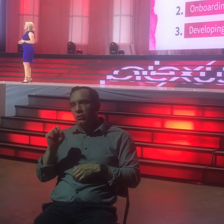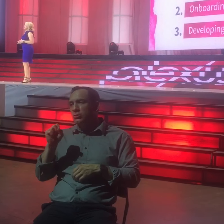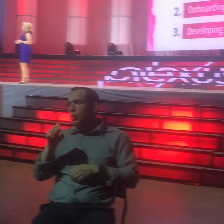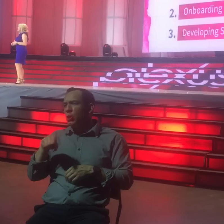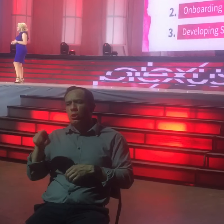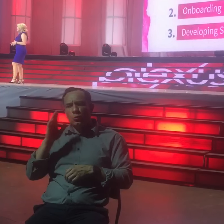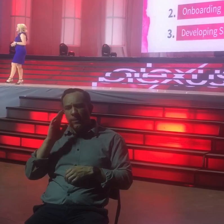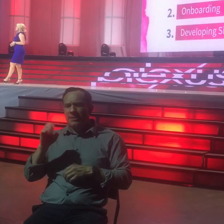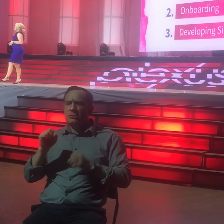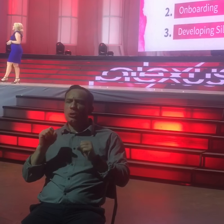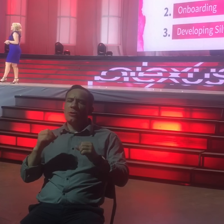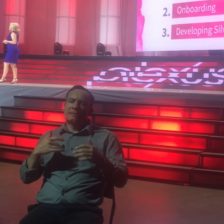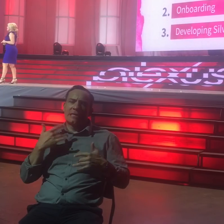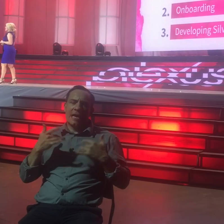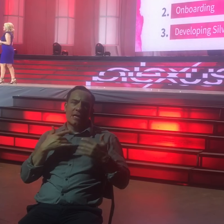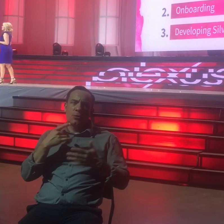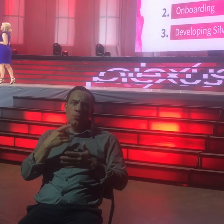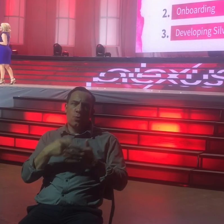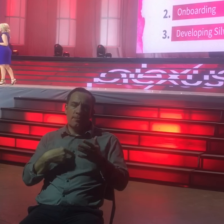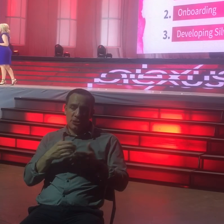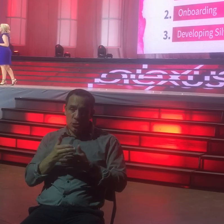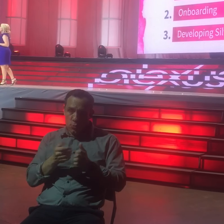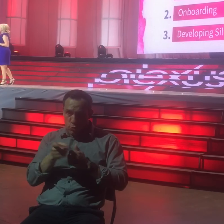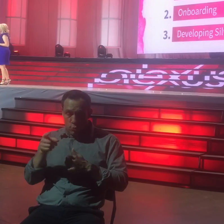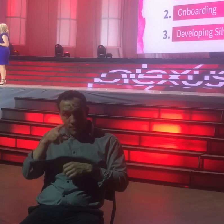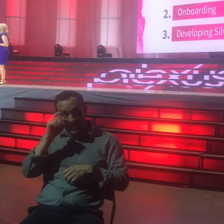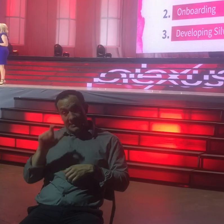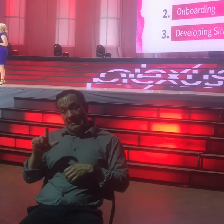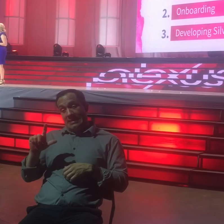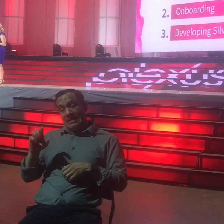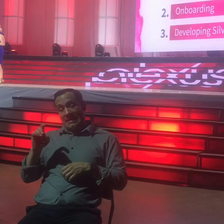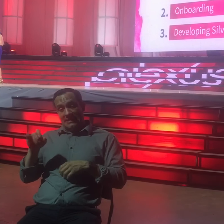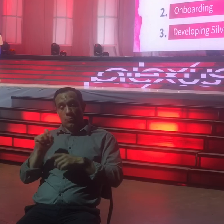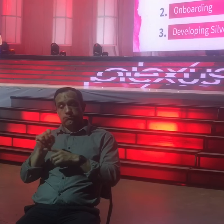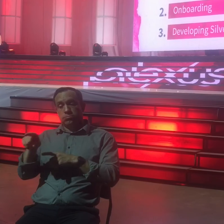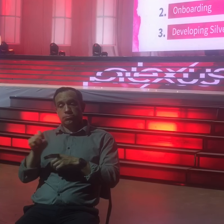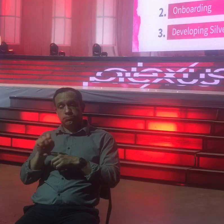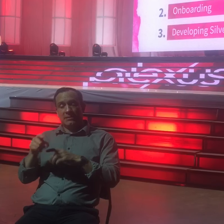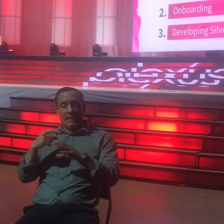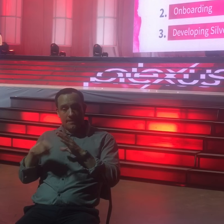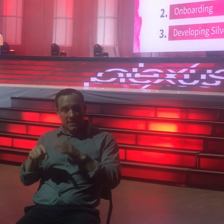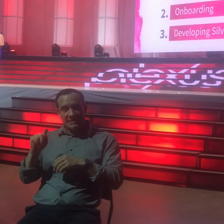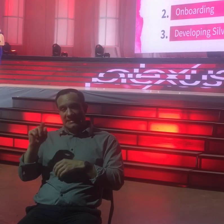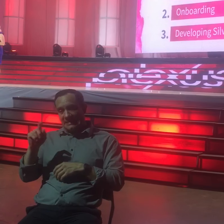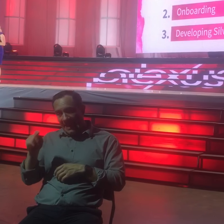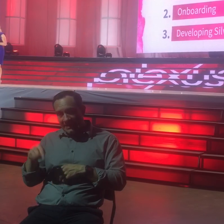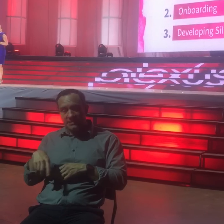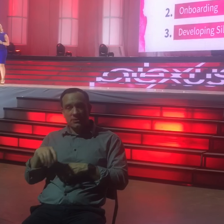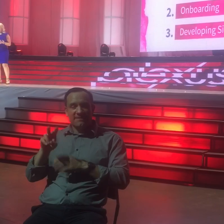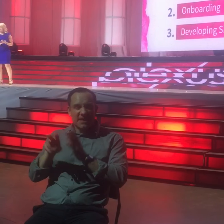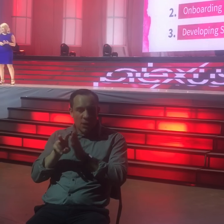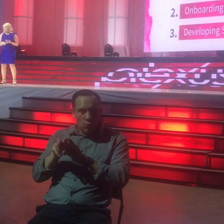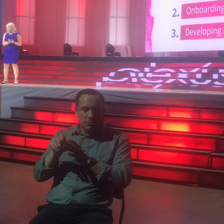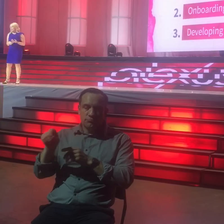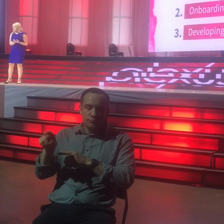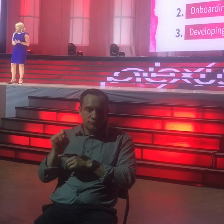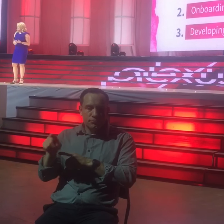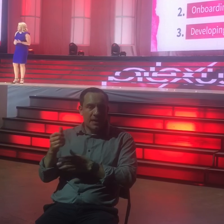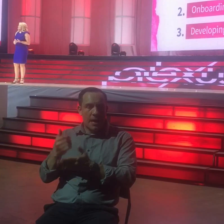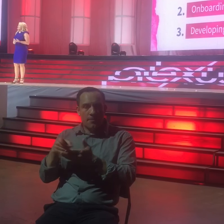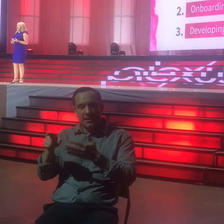share with you that LEXI will be delivering emails, texts, videos, and tools to support your new ambassadors as they rank up to